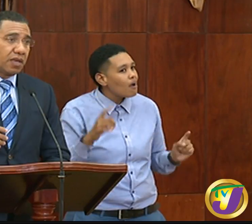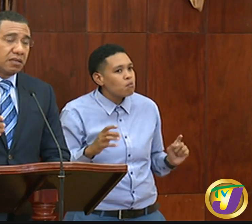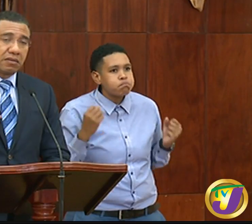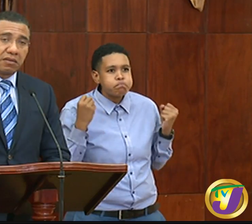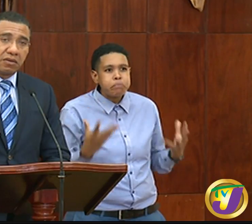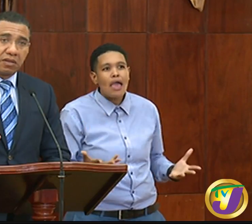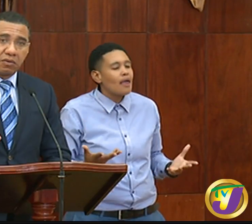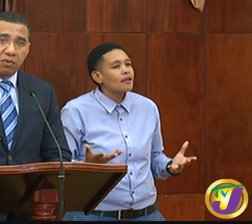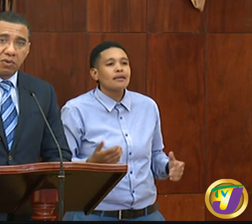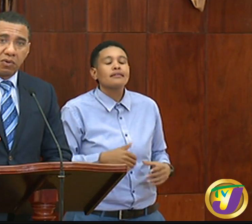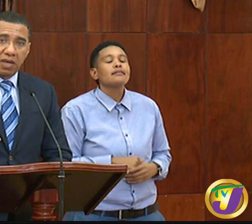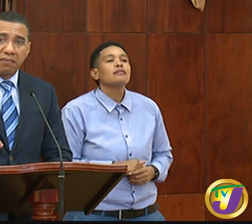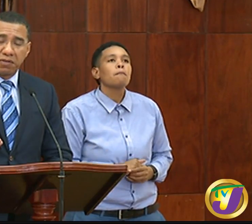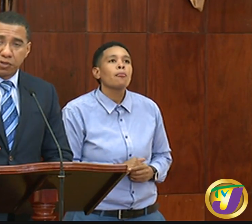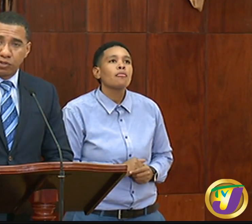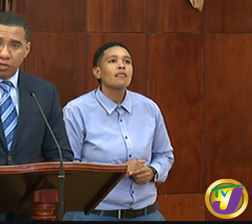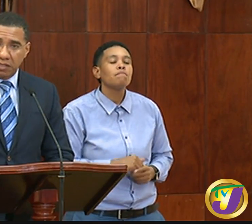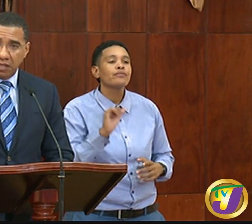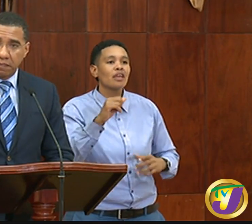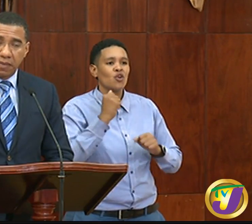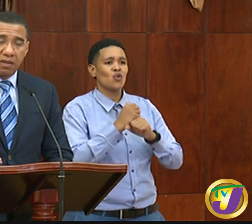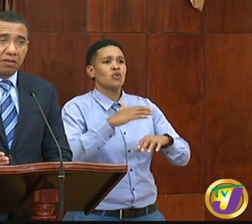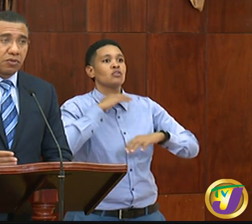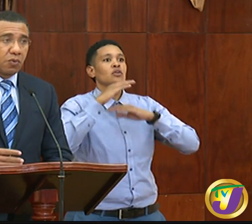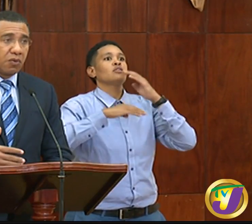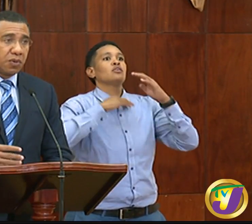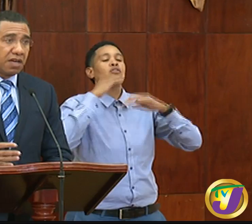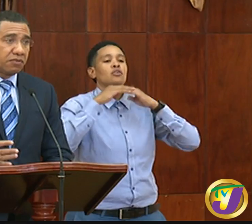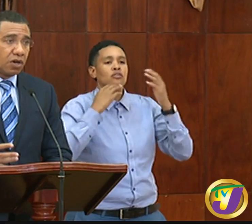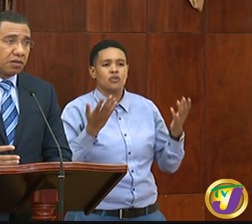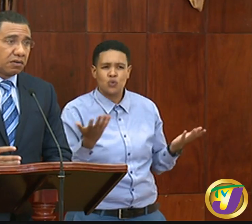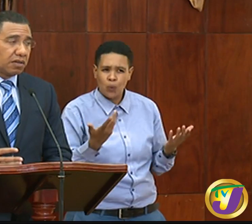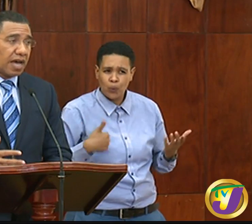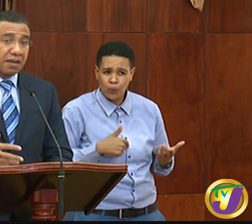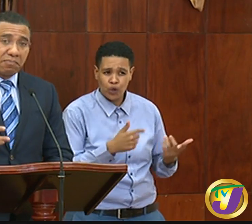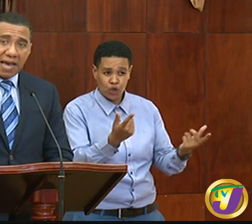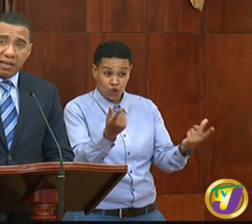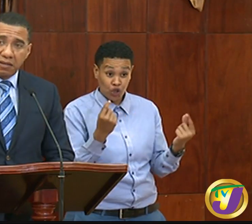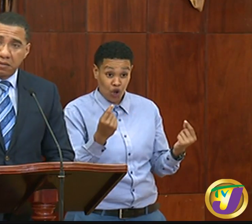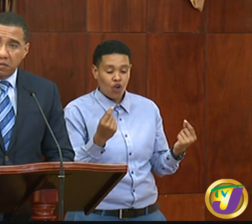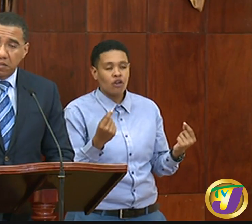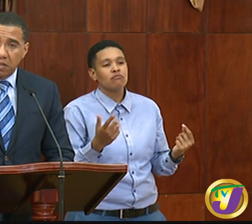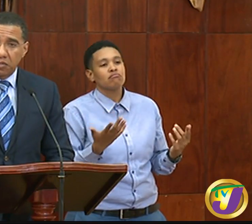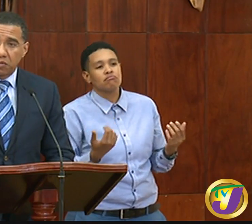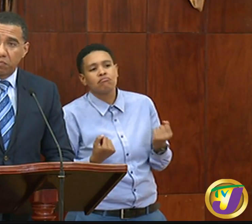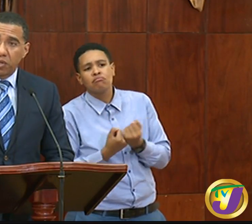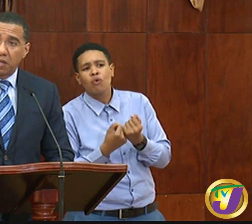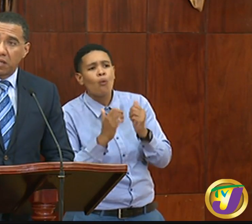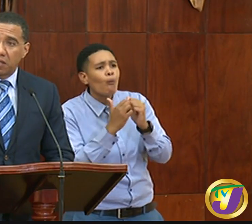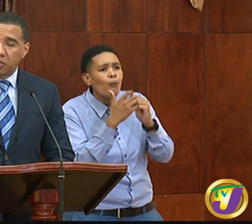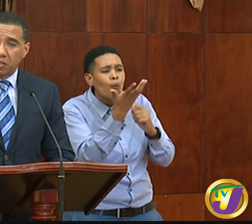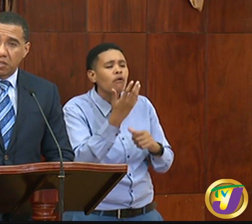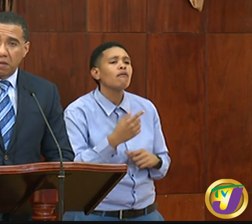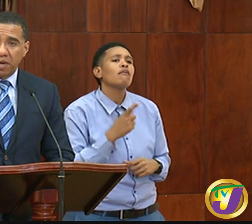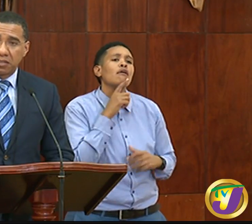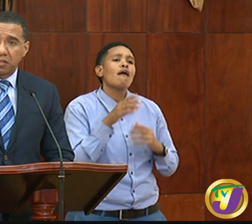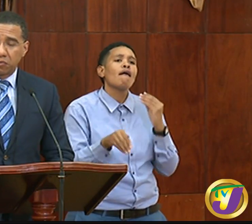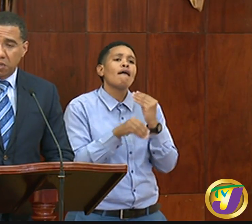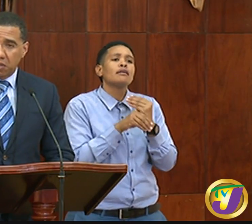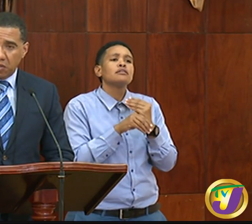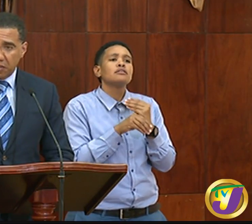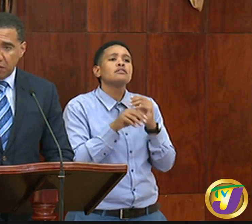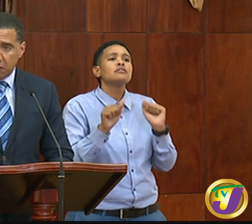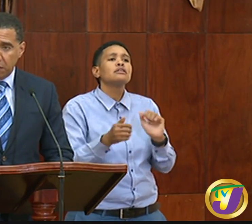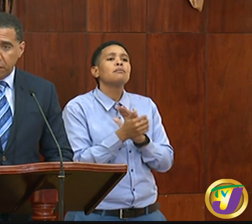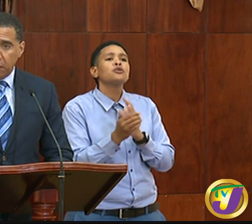and it can be frustrating. So what we have done at the back end is to bring in additional capacity